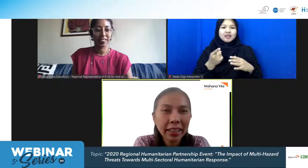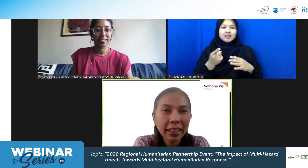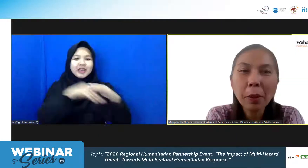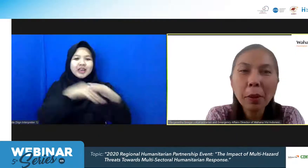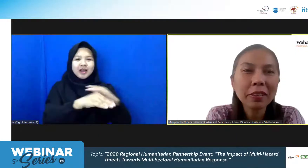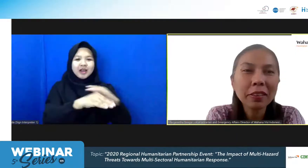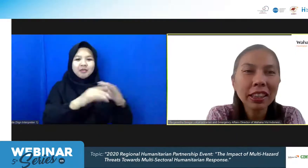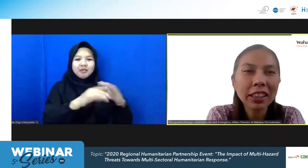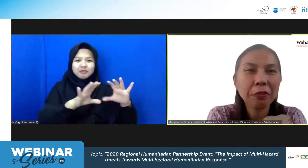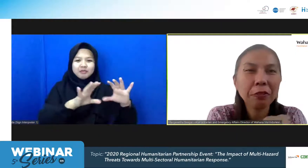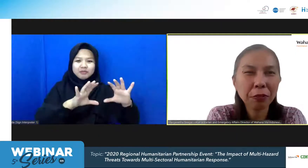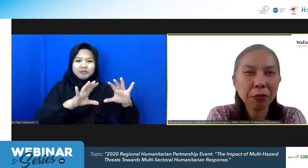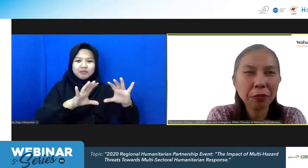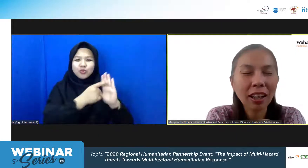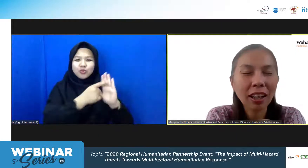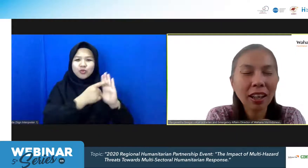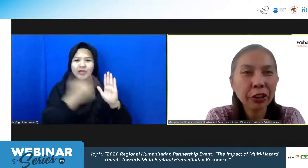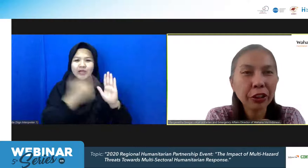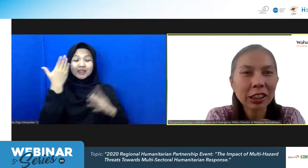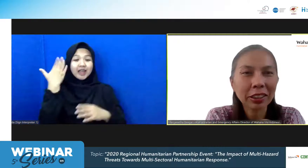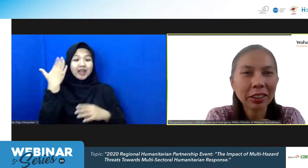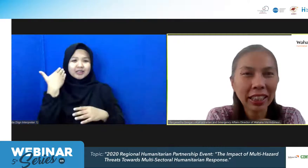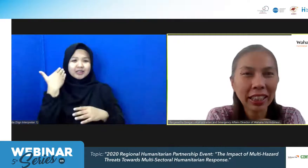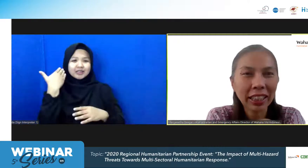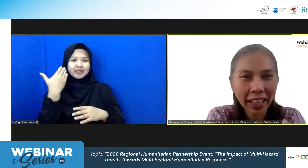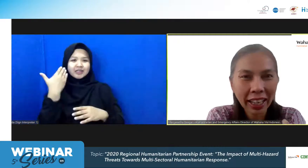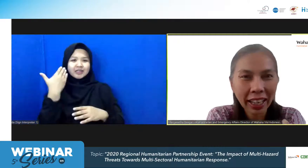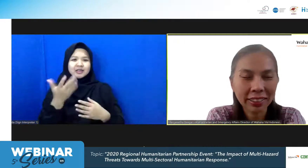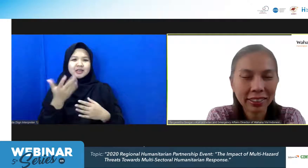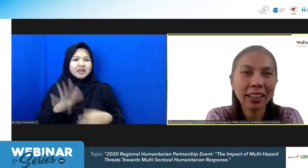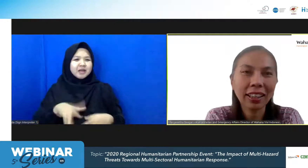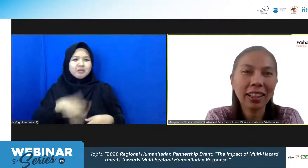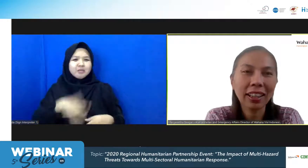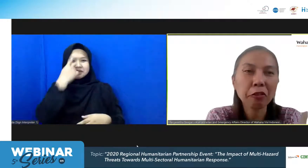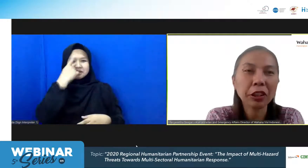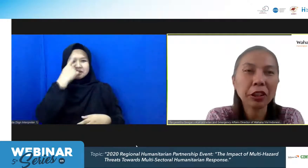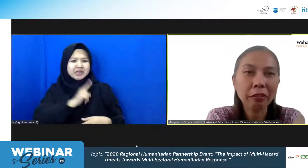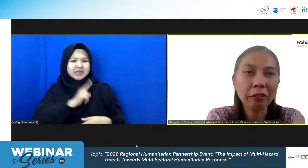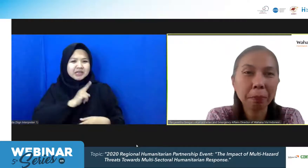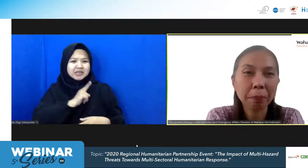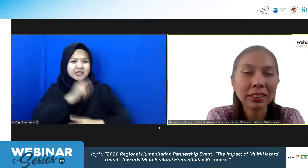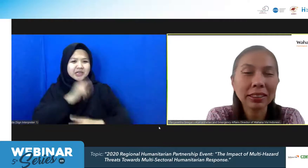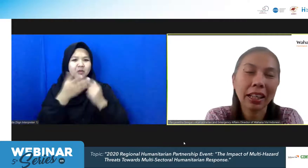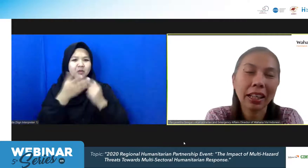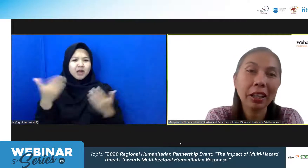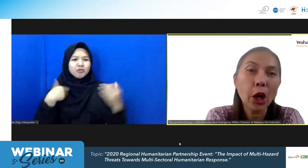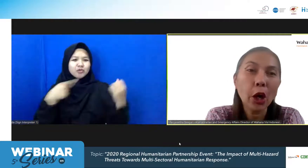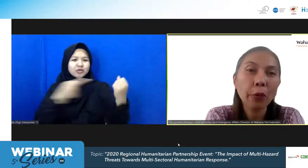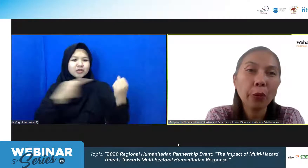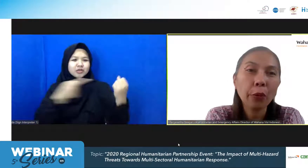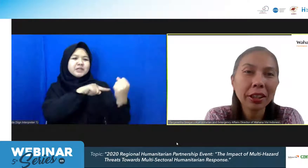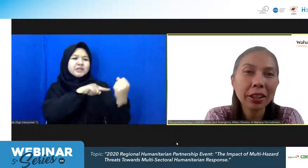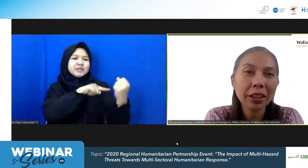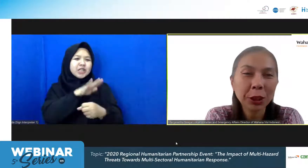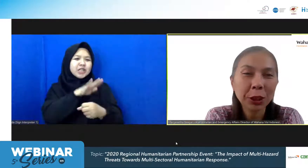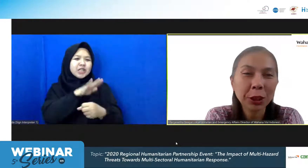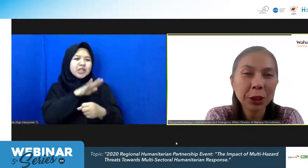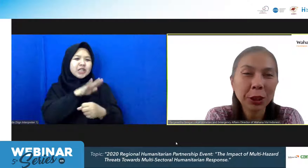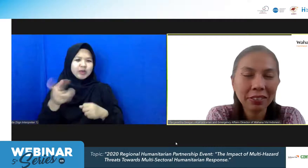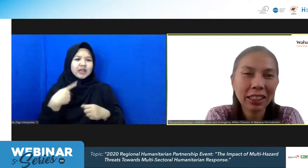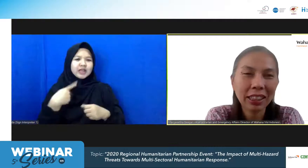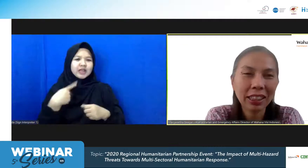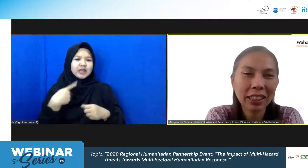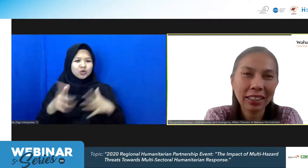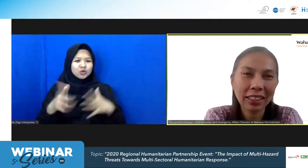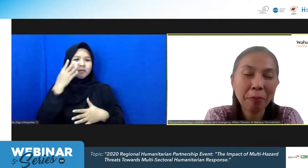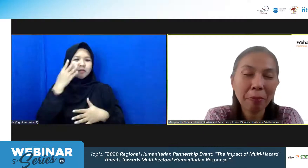that nobody really feel confidence that they can have enough capacity. Yeah. We already experienced it